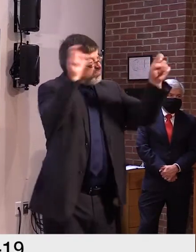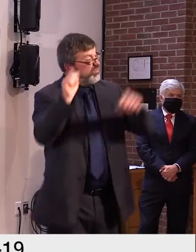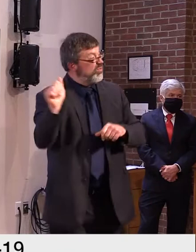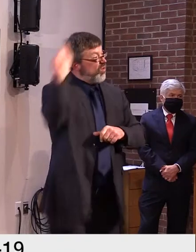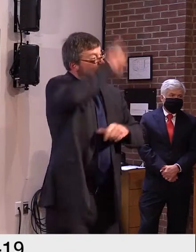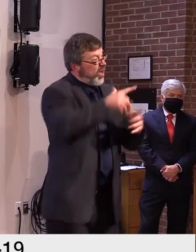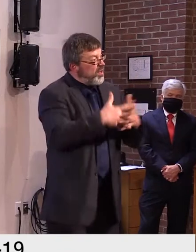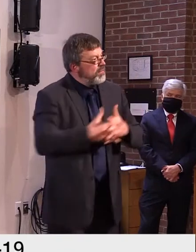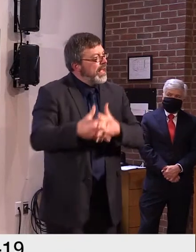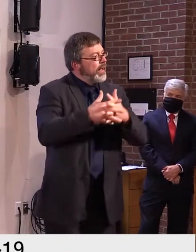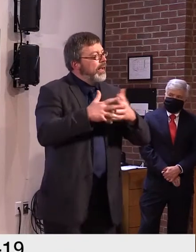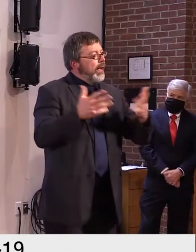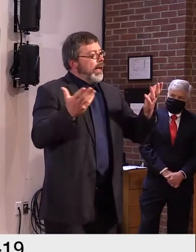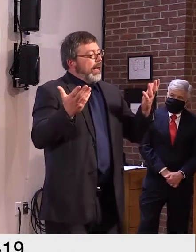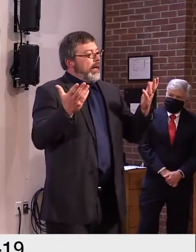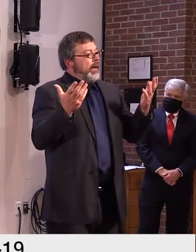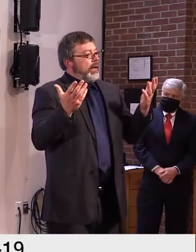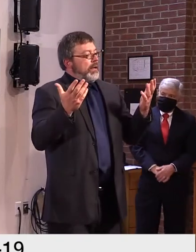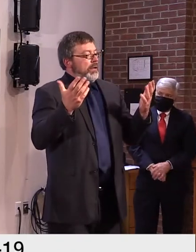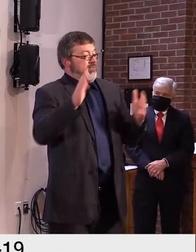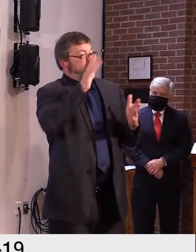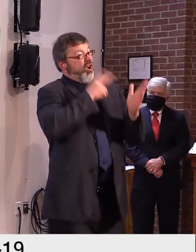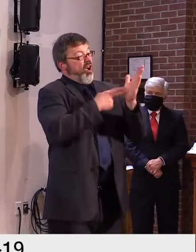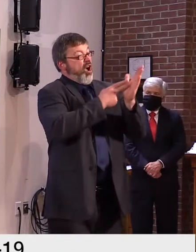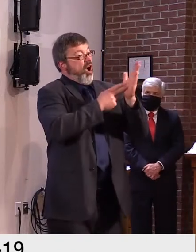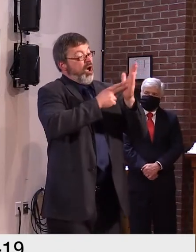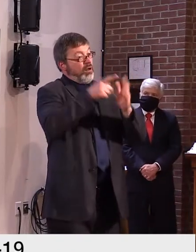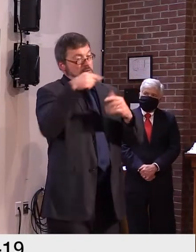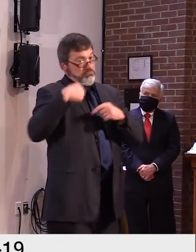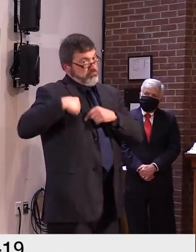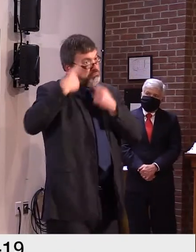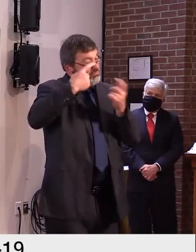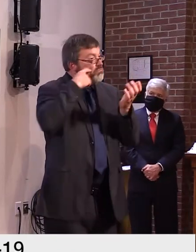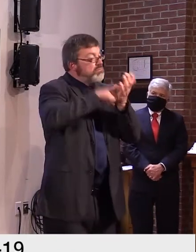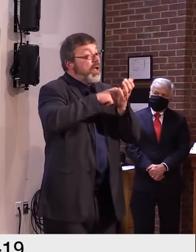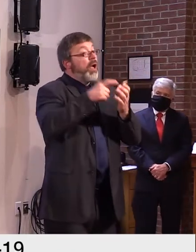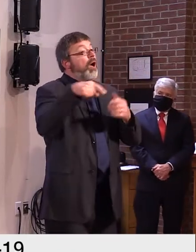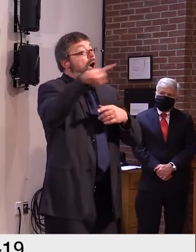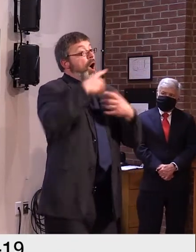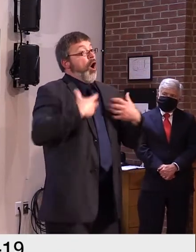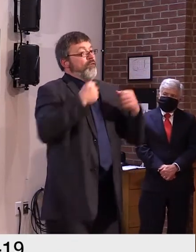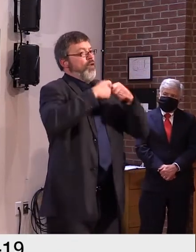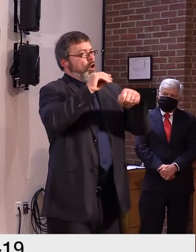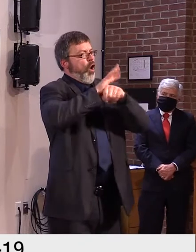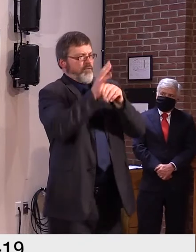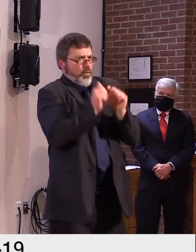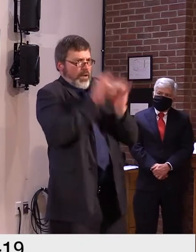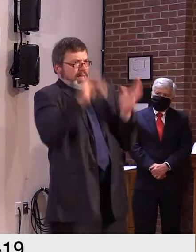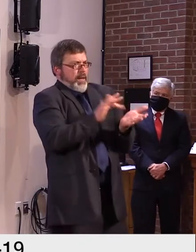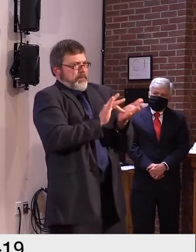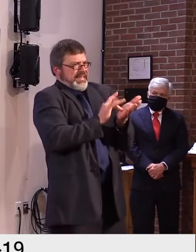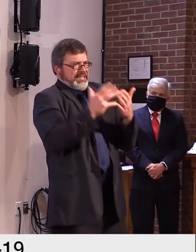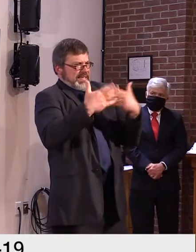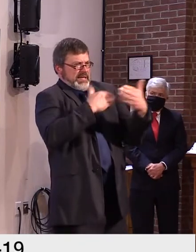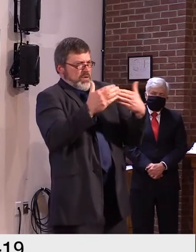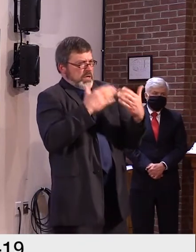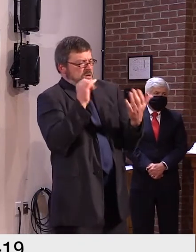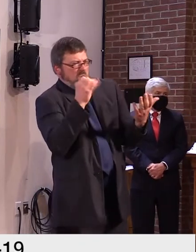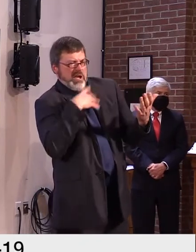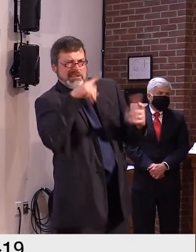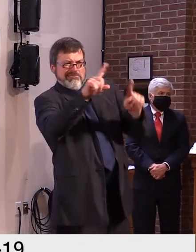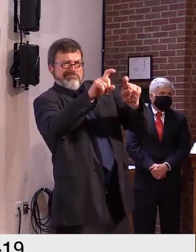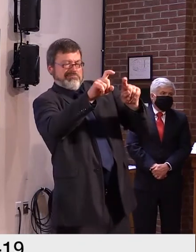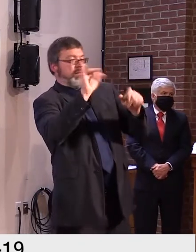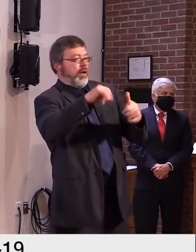it and not require it. The second drug he received is remdesivir, which has been very effectively studied by